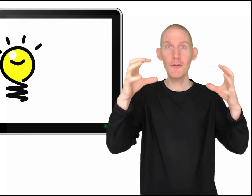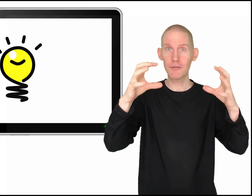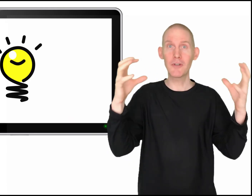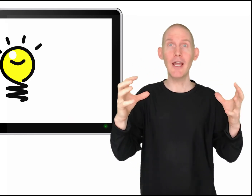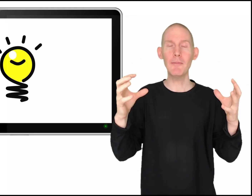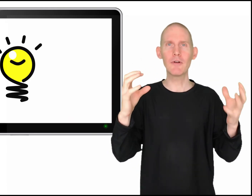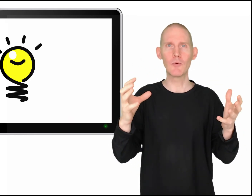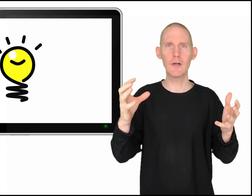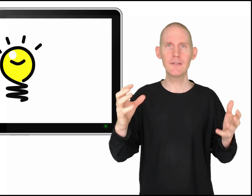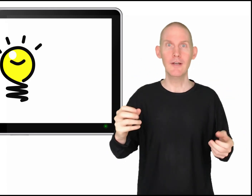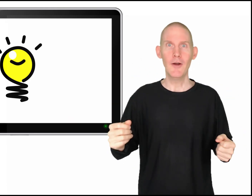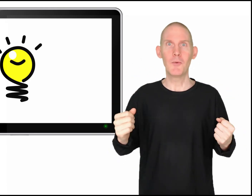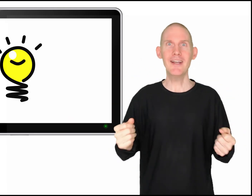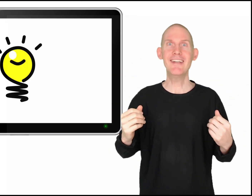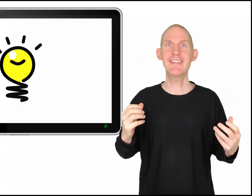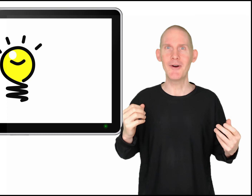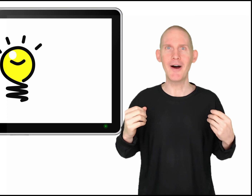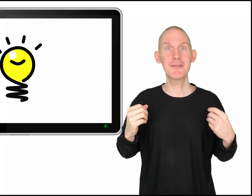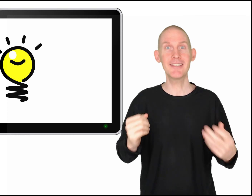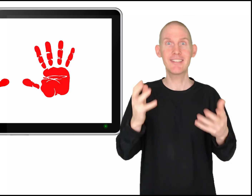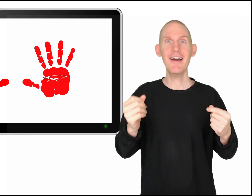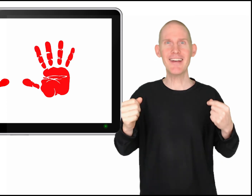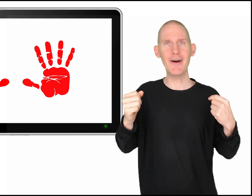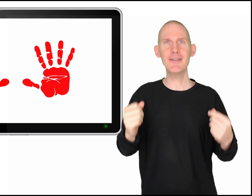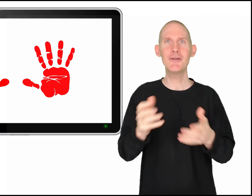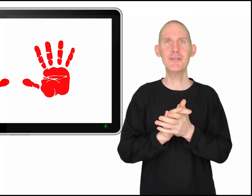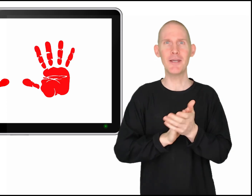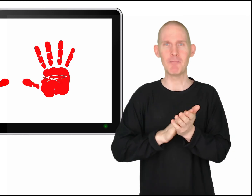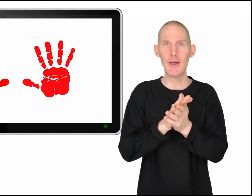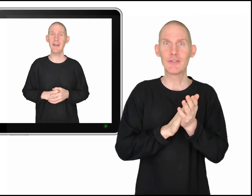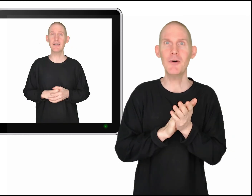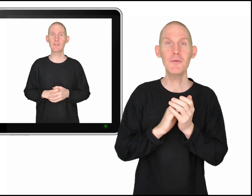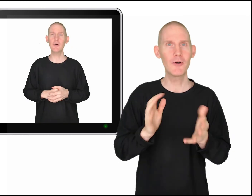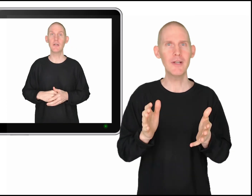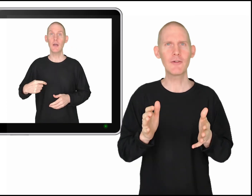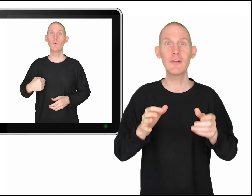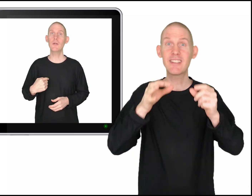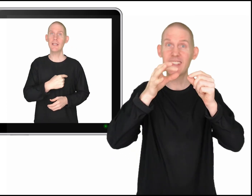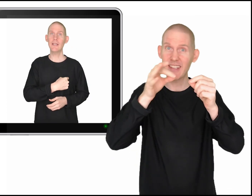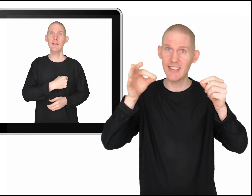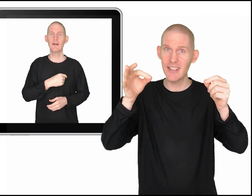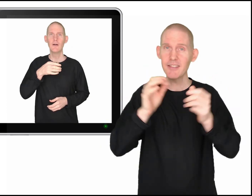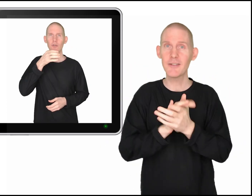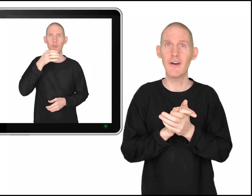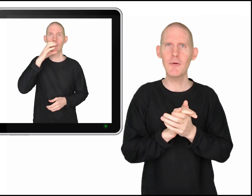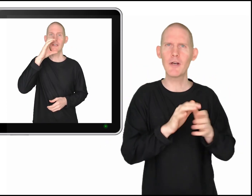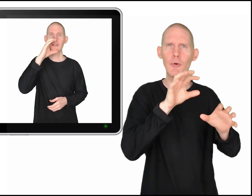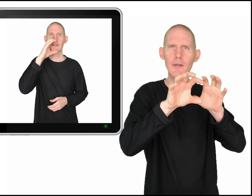those vocabulary words, we need to know how to sign, how to use them. So we're going to learn sentences. All right, we're going to put the